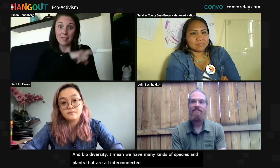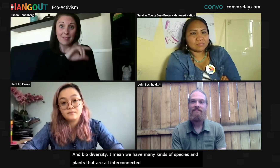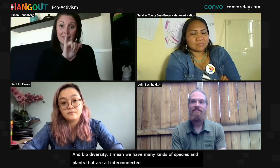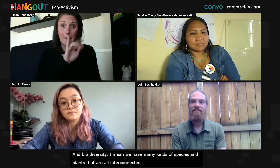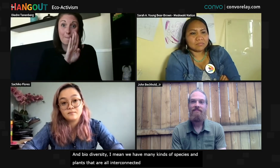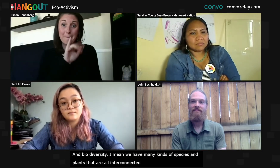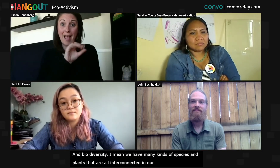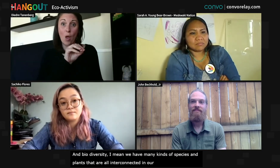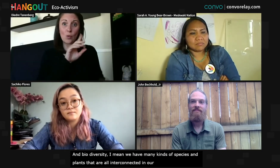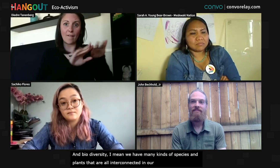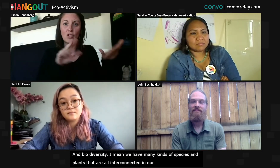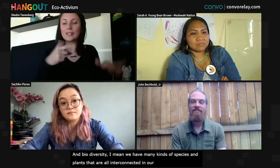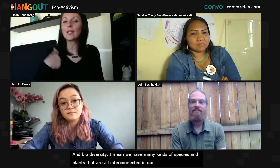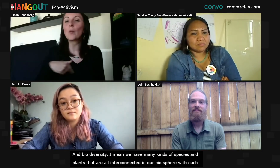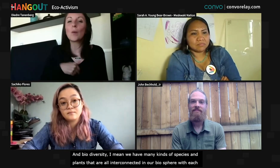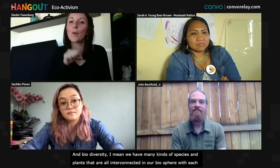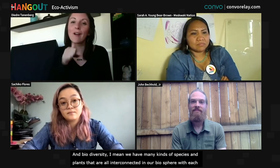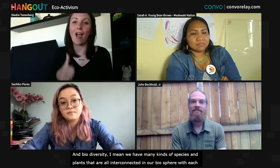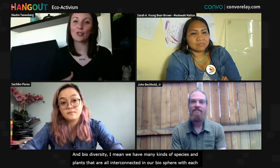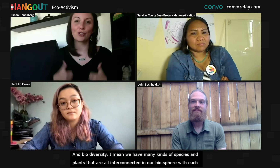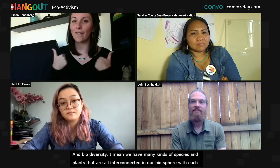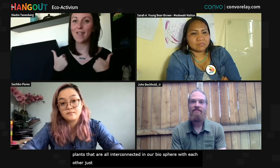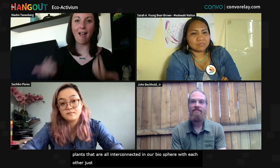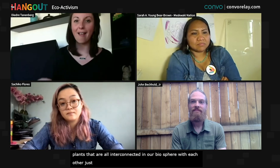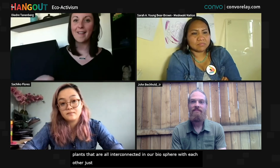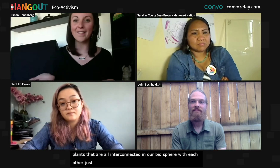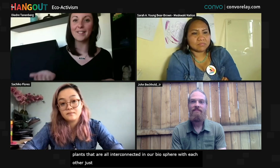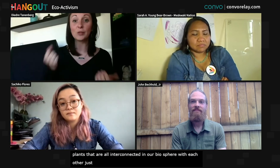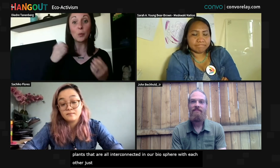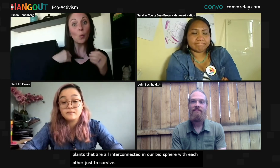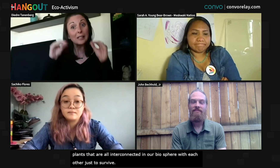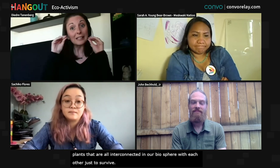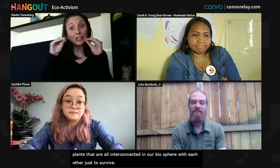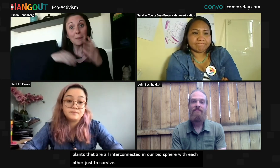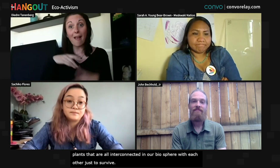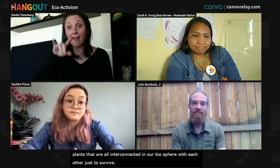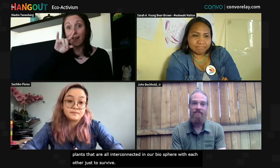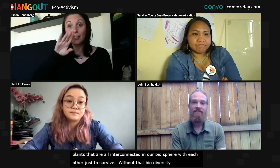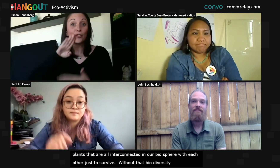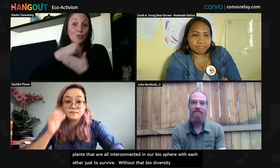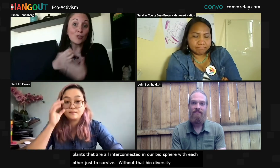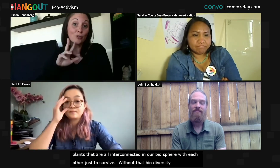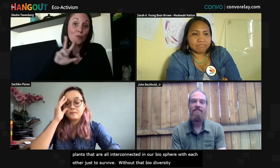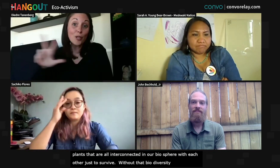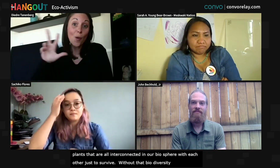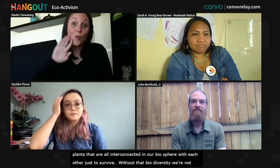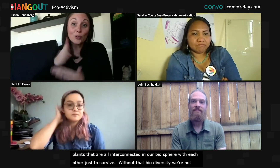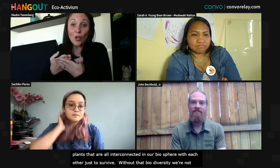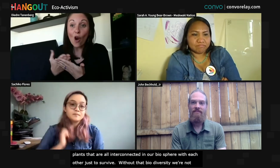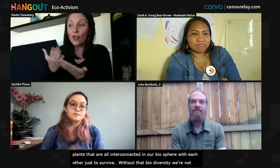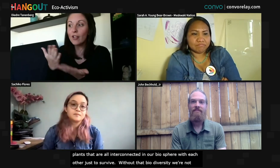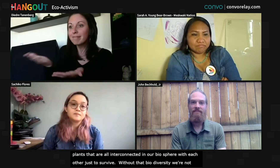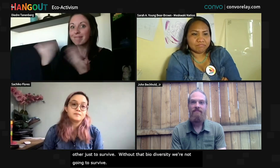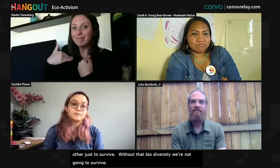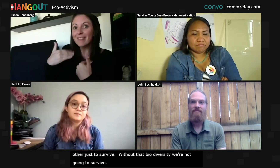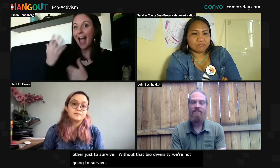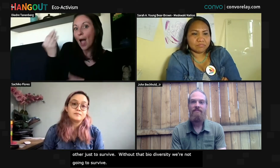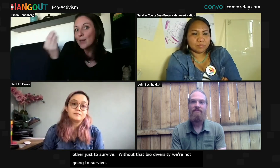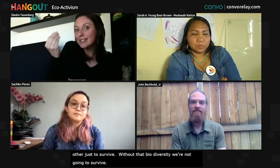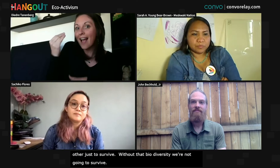because without that biodiversity, we're not going to survive. And so I'm teaching my kids. I have a 3-year-old daughter.